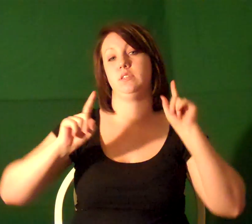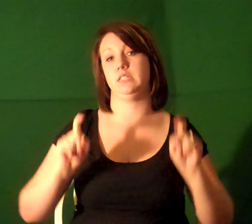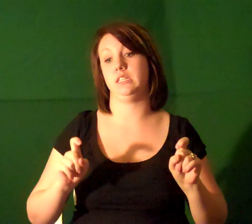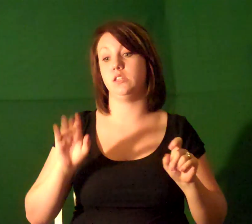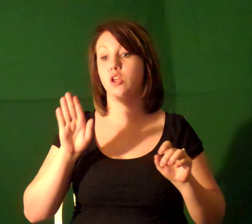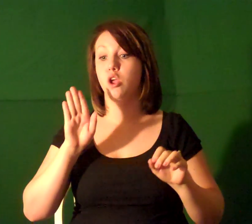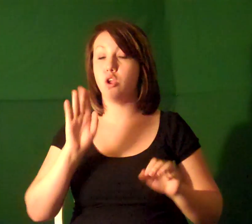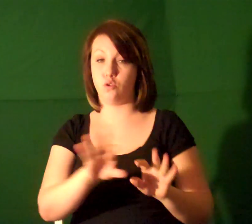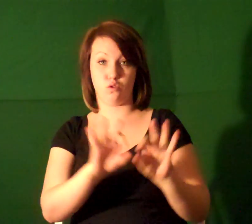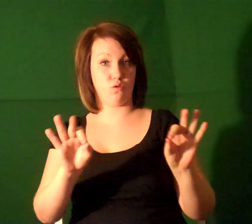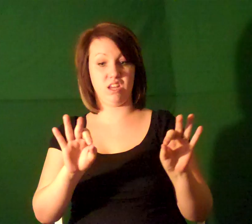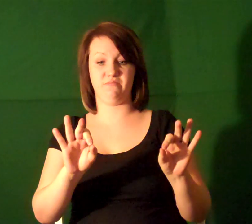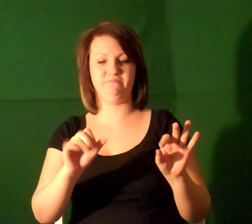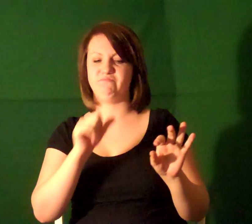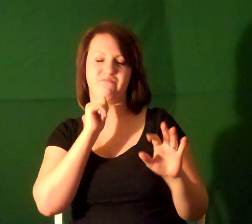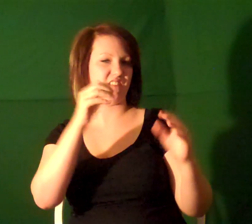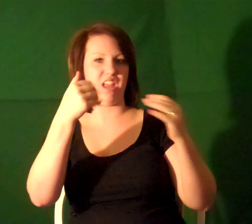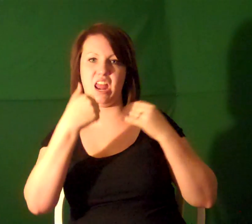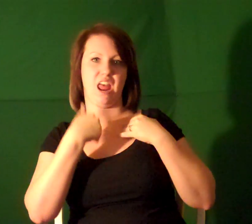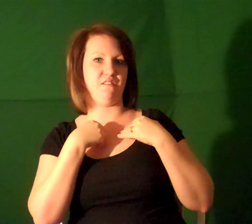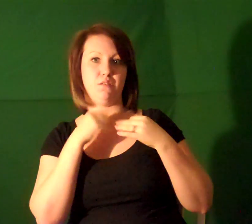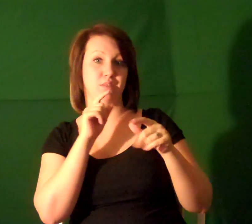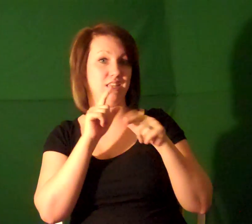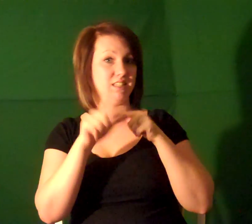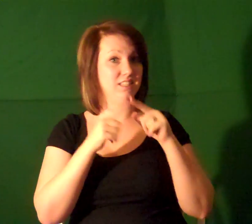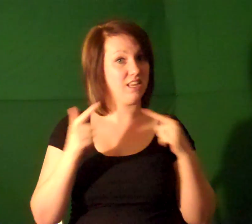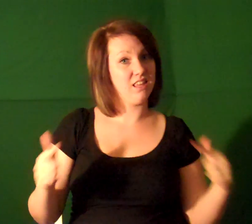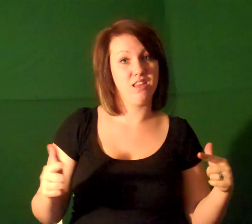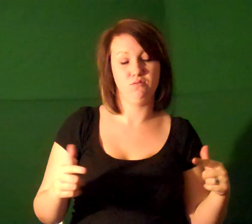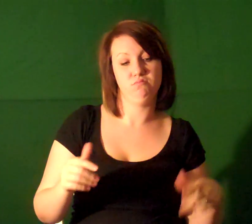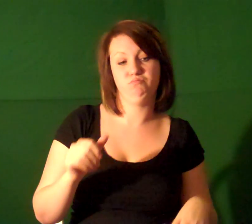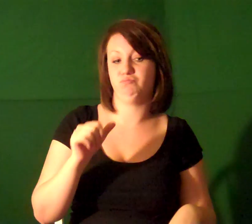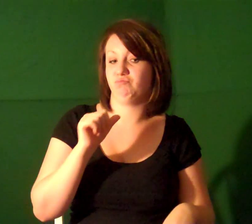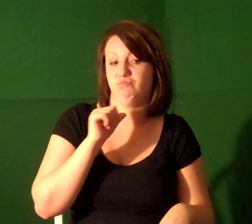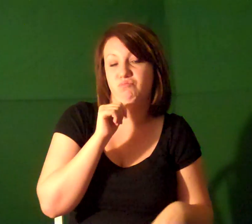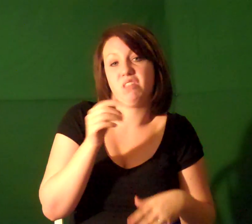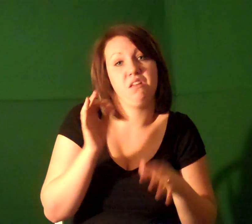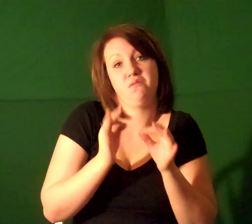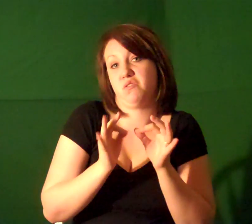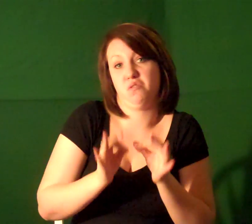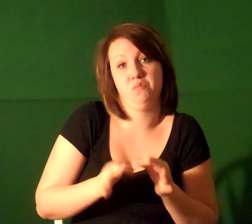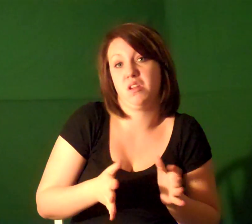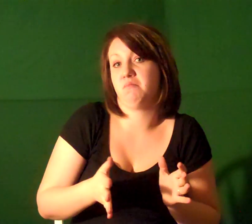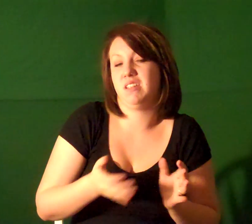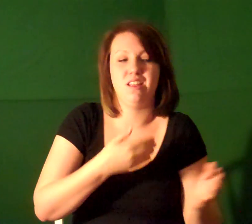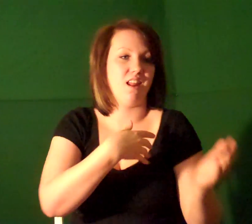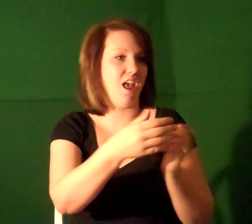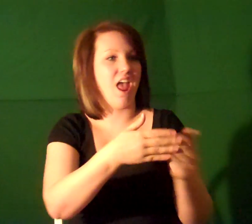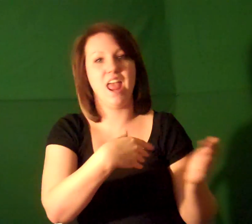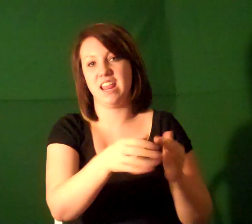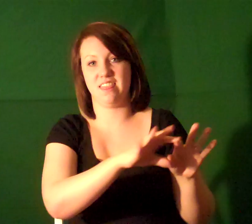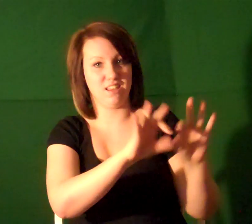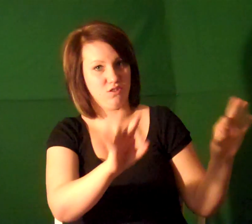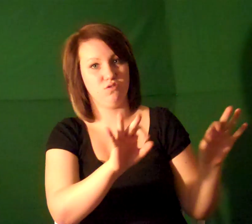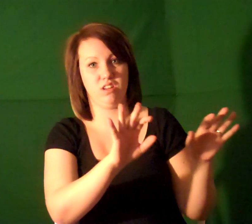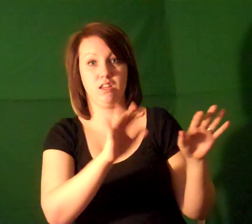language. It does not even have to be in interpreting. Your degree can be in anything. So if you already have an